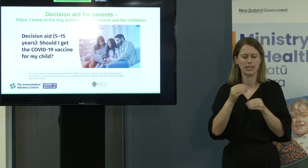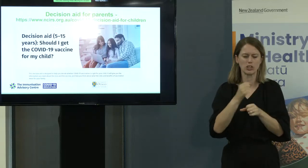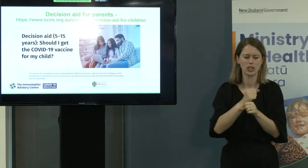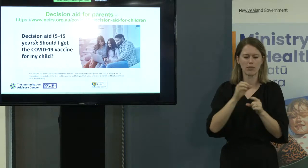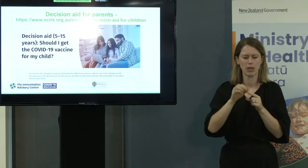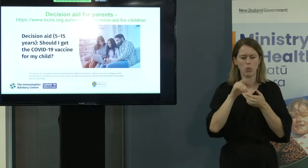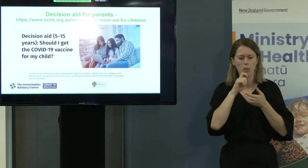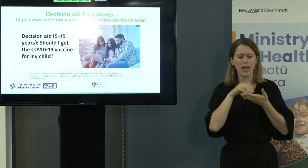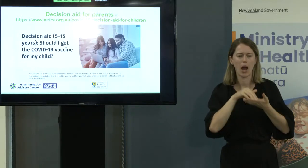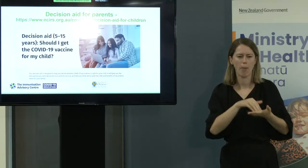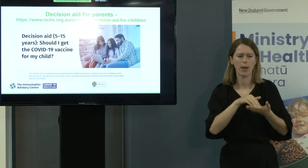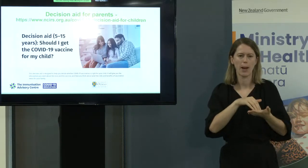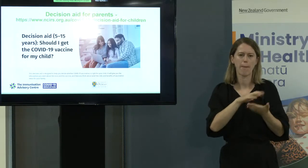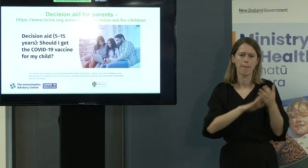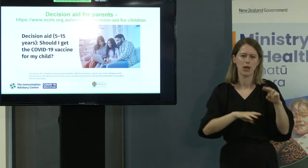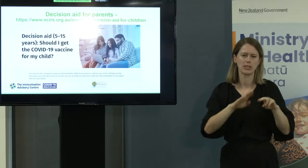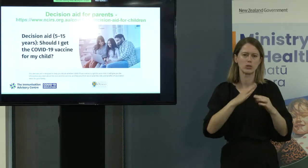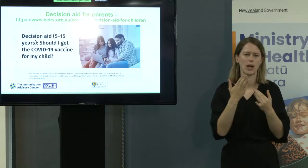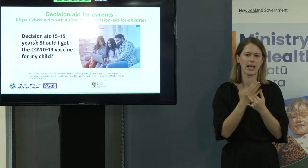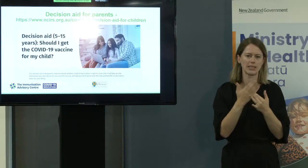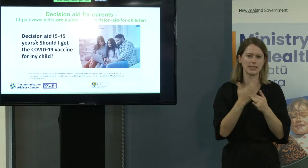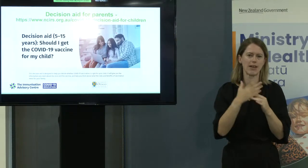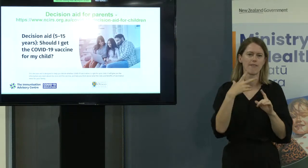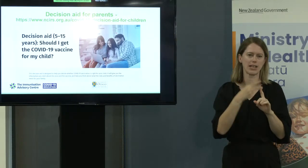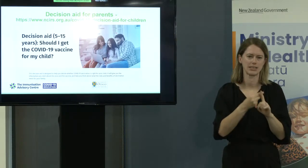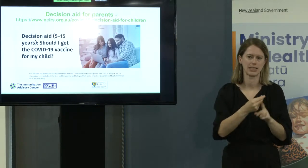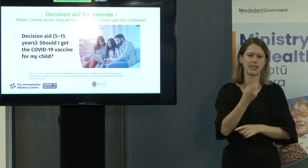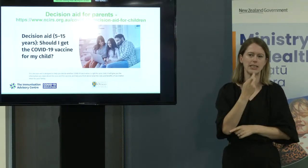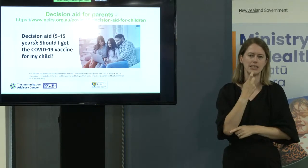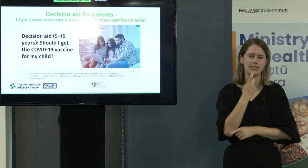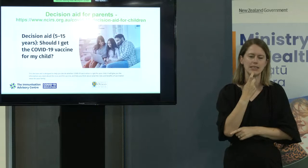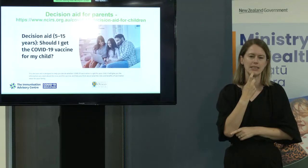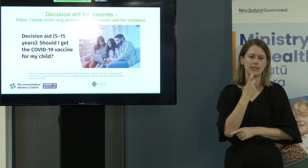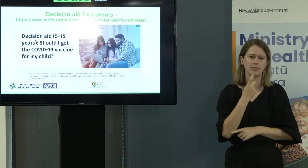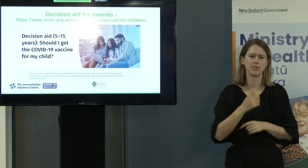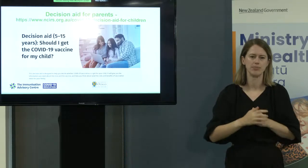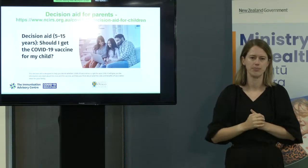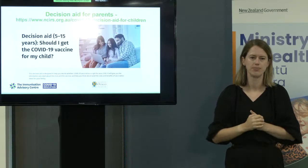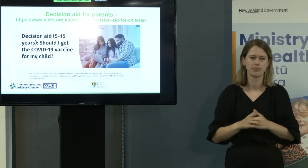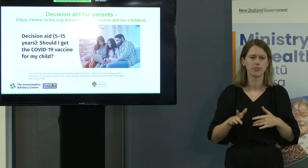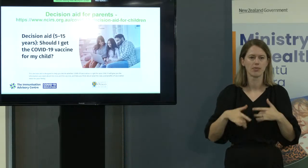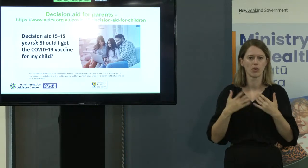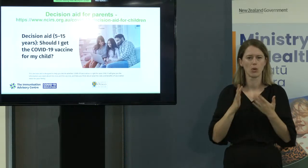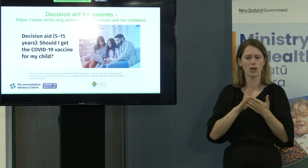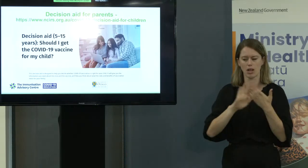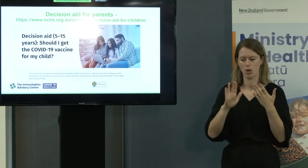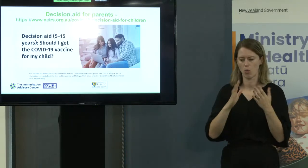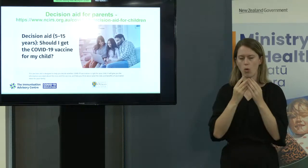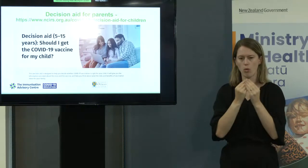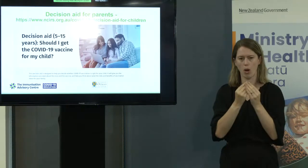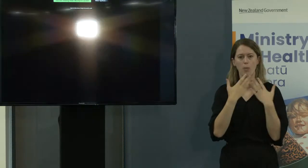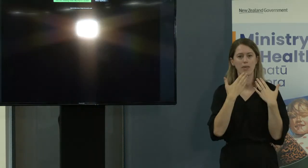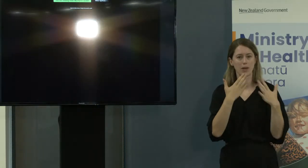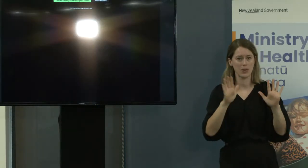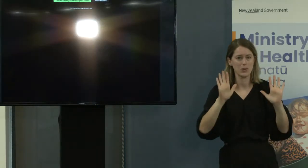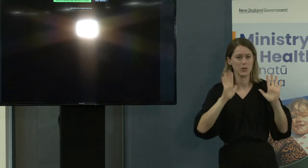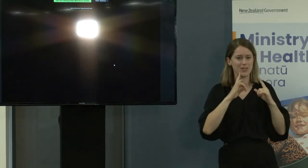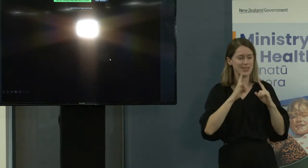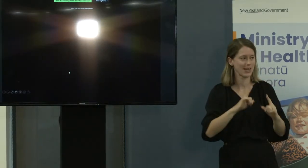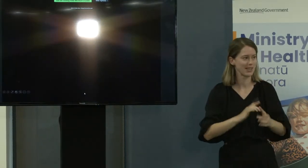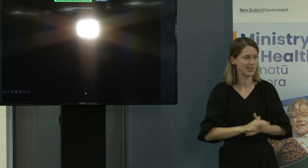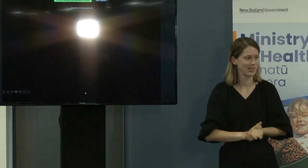it easier for parents to actually access the vaccine, which, I think it's clearly beneficial. So thank you. That's all I have to